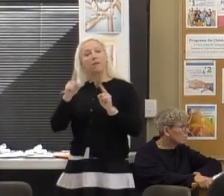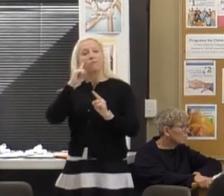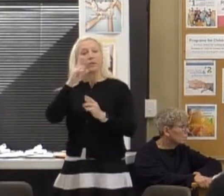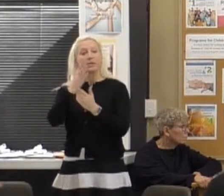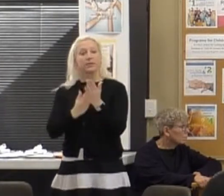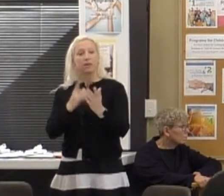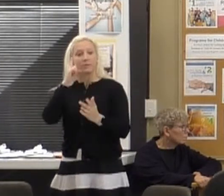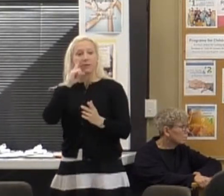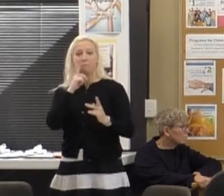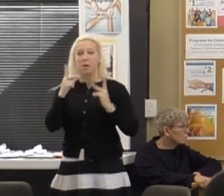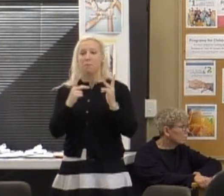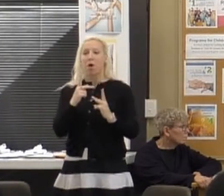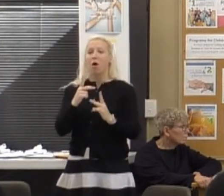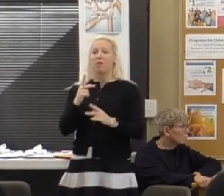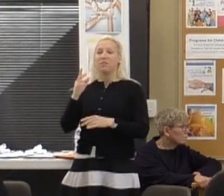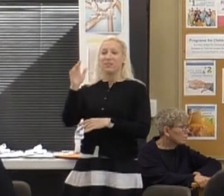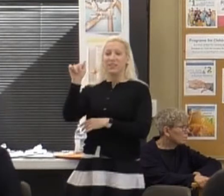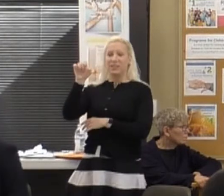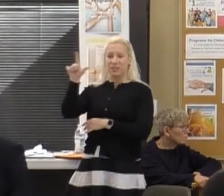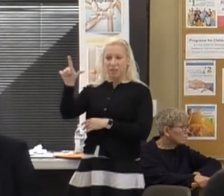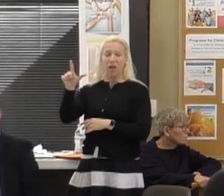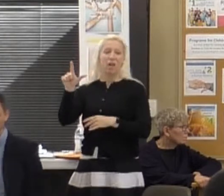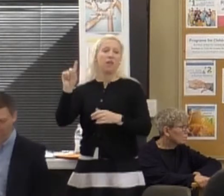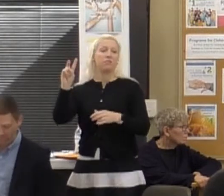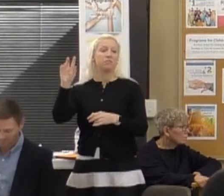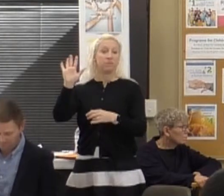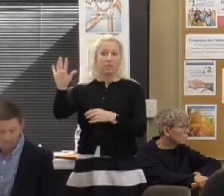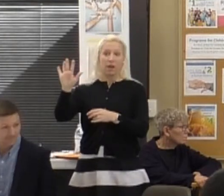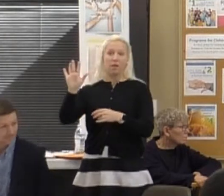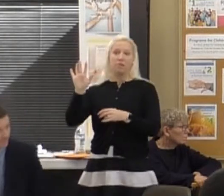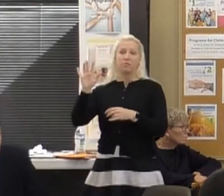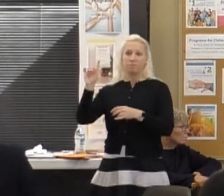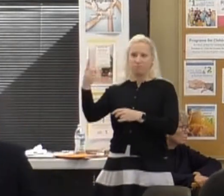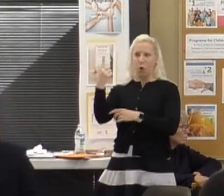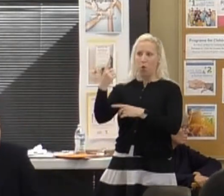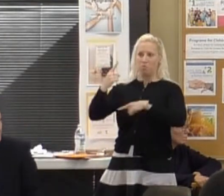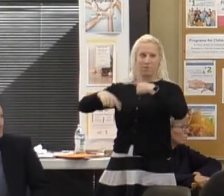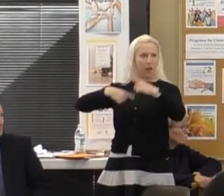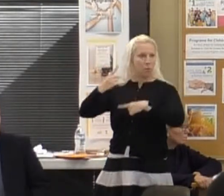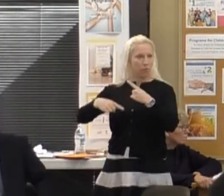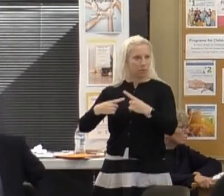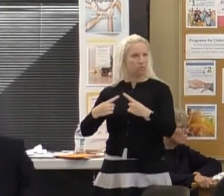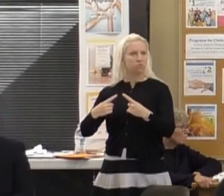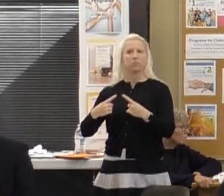We could just write notes back and forth. But for so many deaf individuals, American Sign